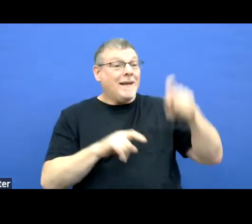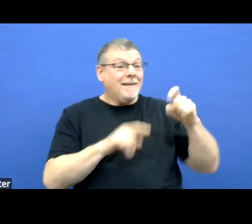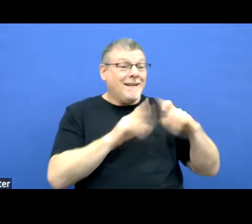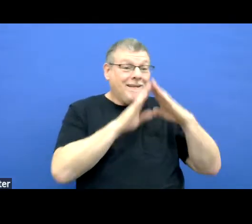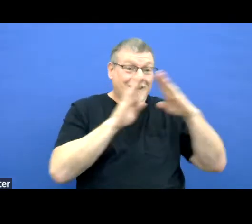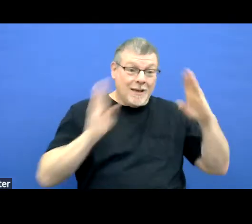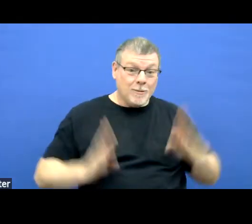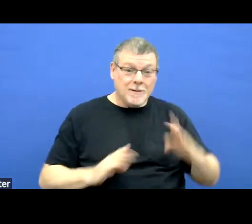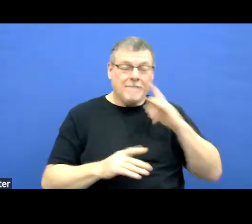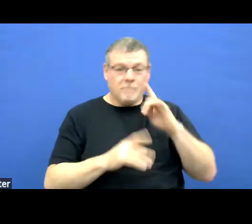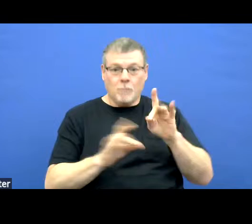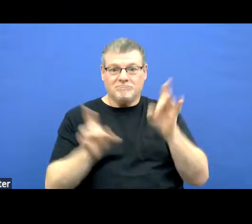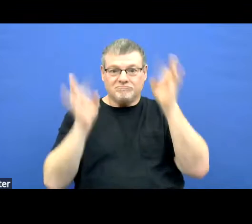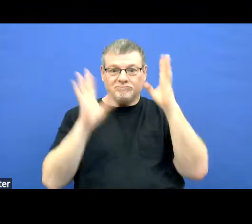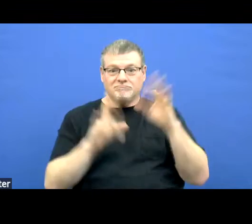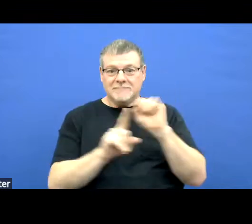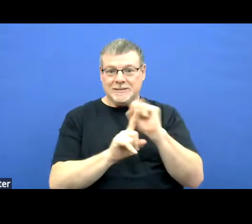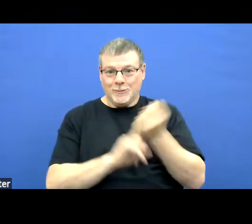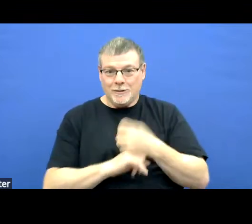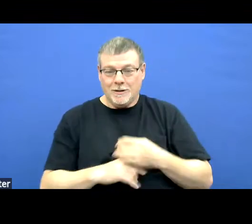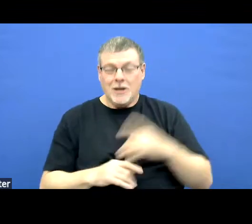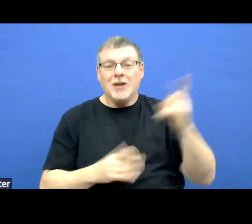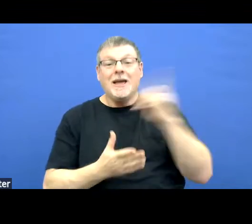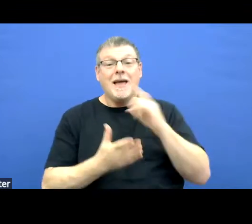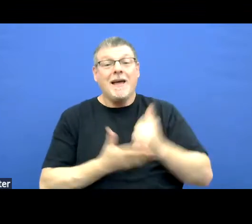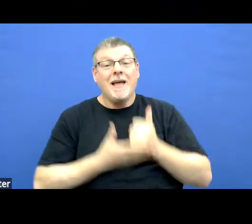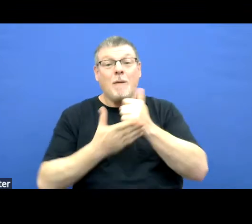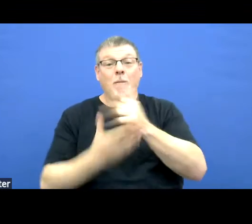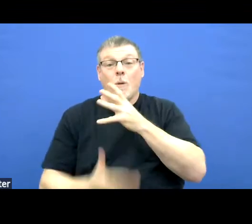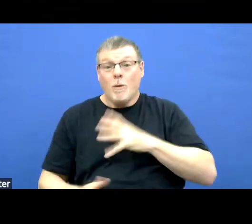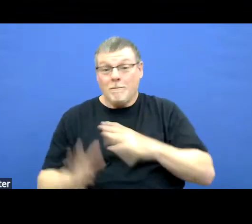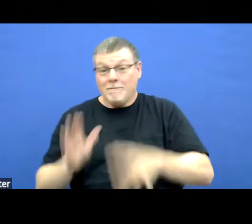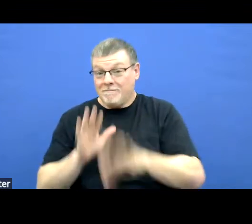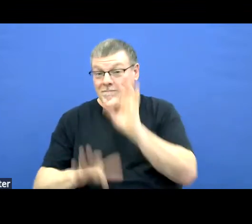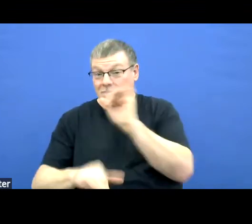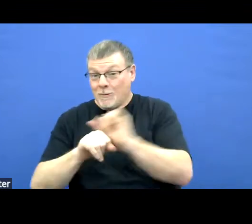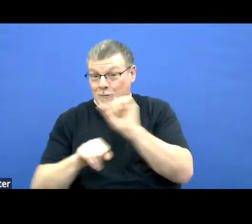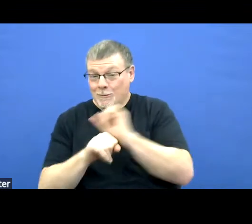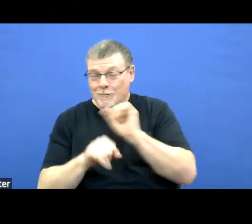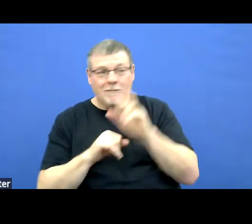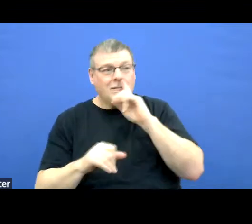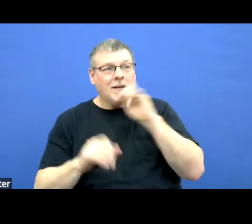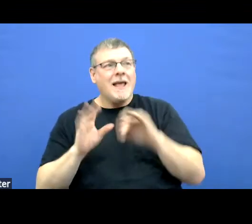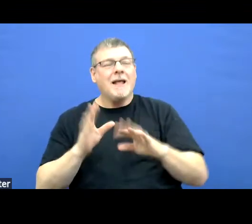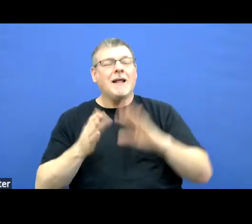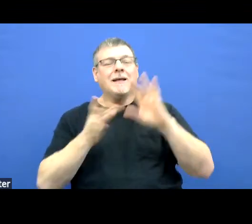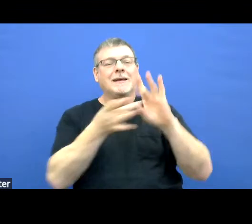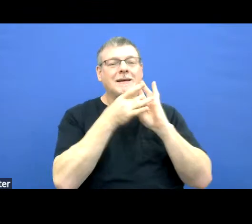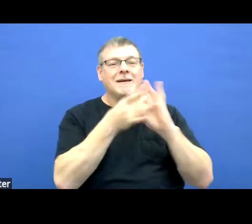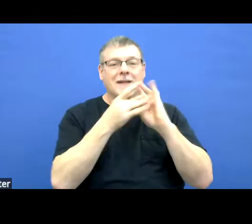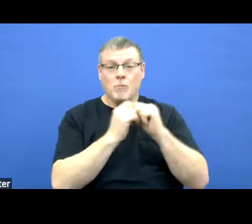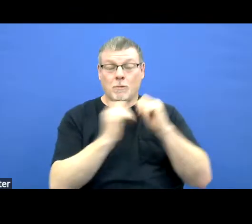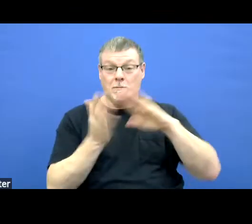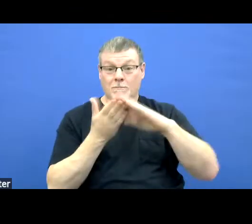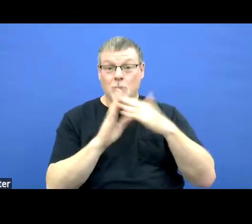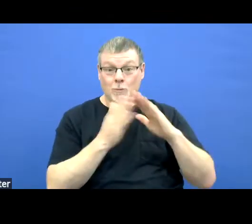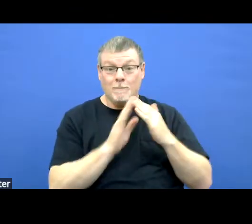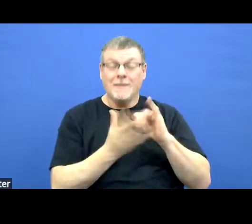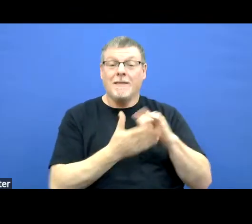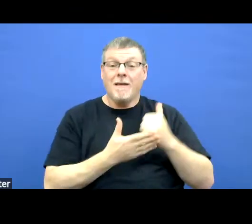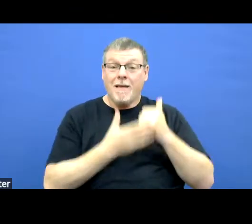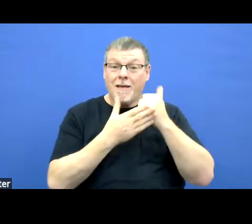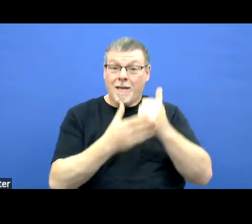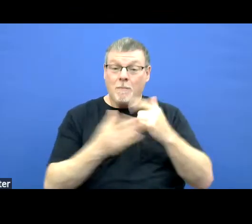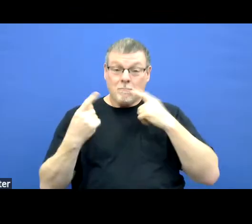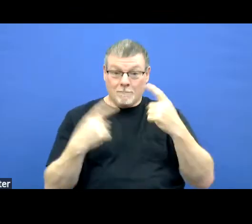an abusive situation. She has helped women find work and connect with community resources that will help them provide